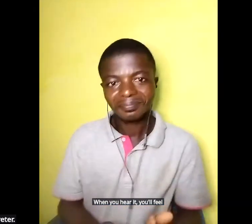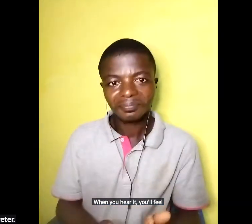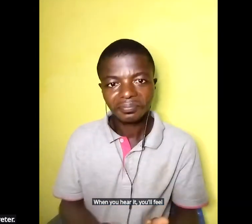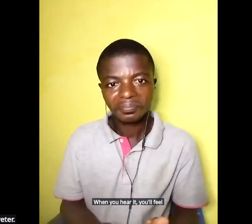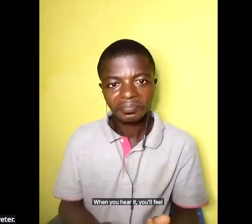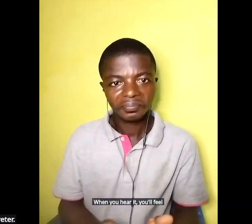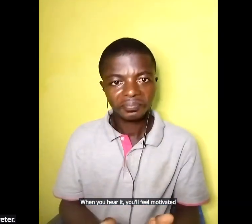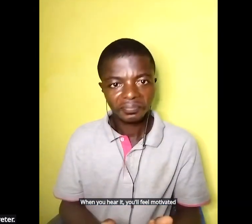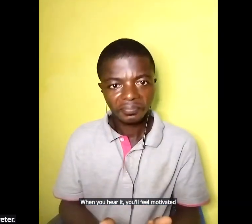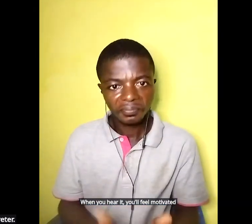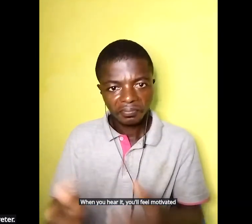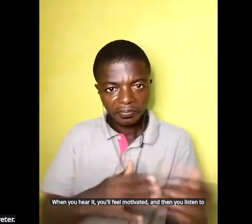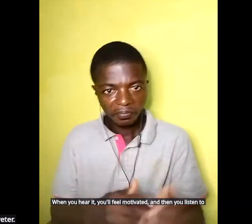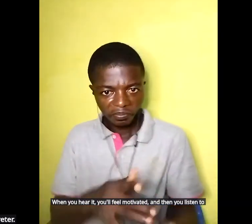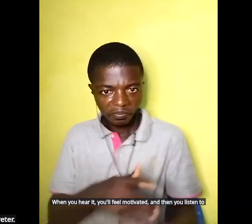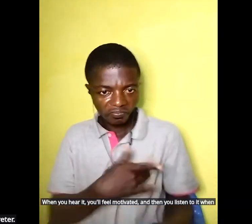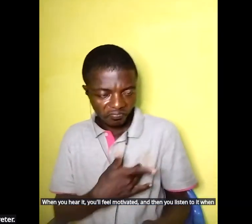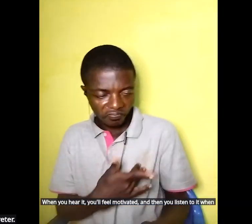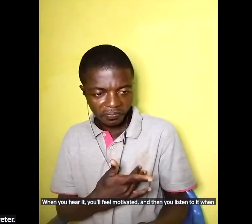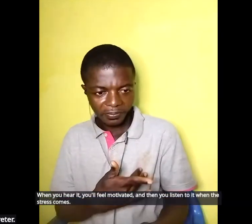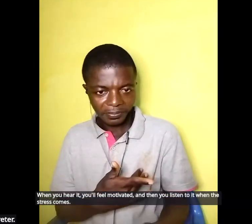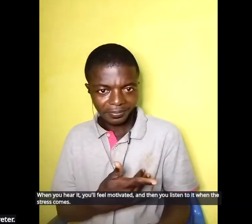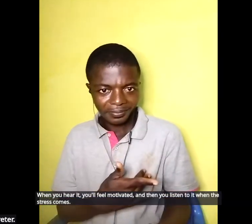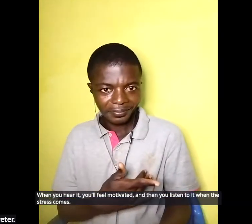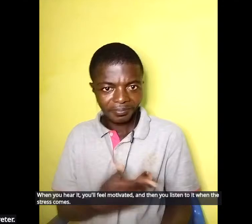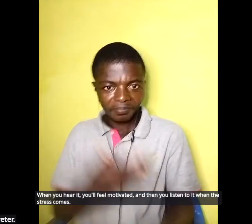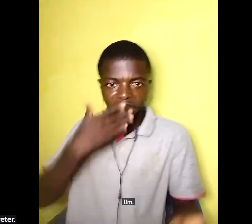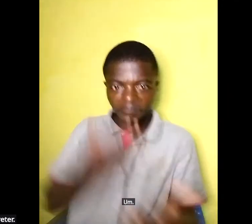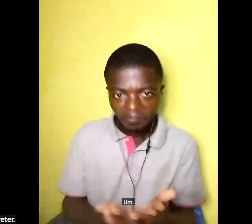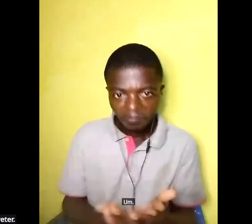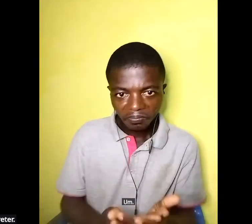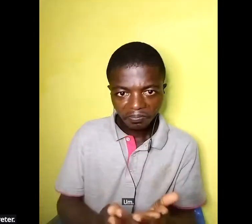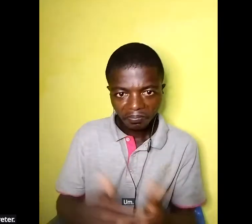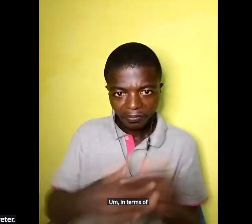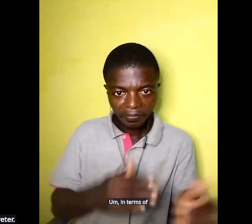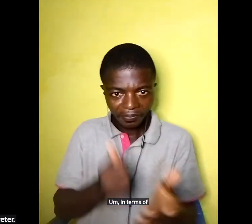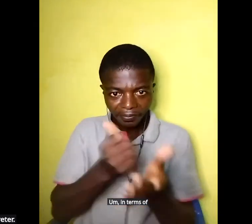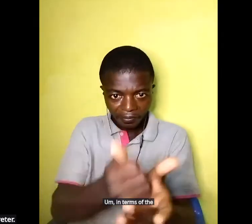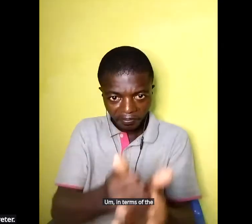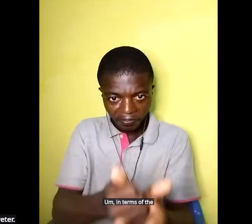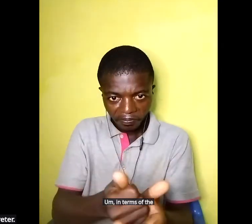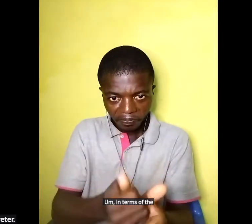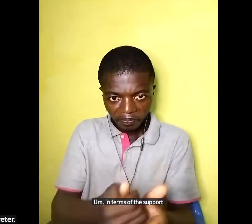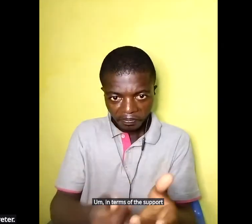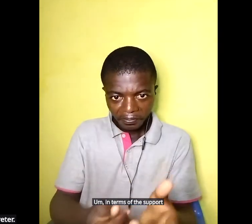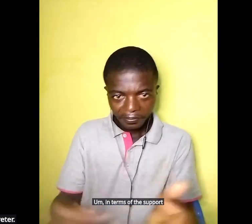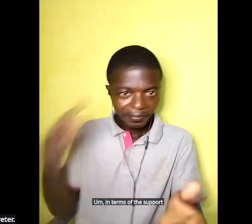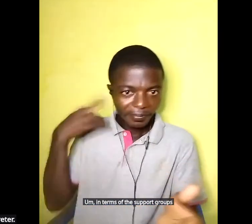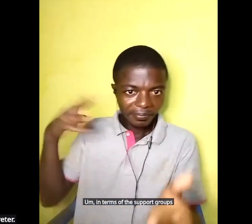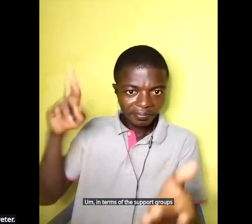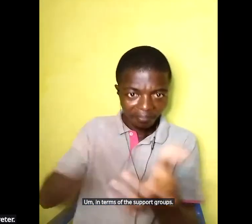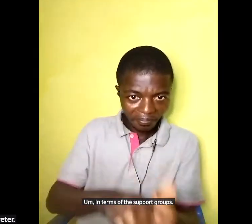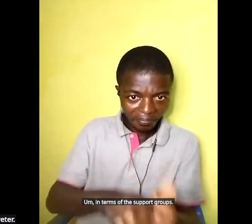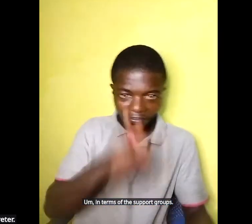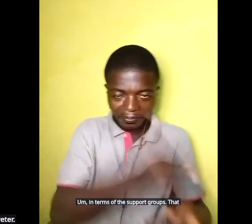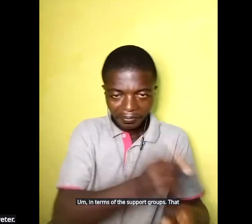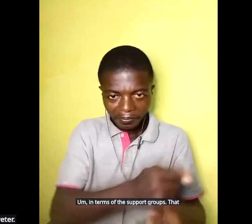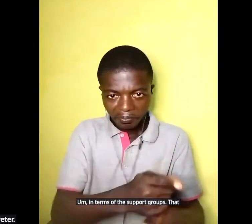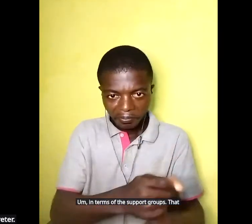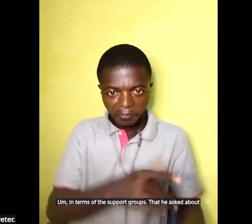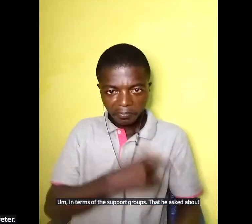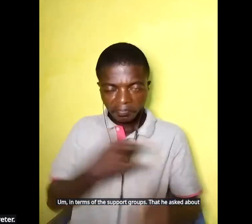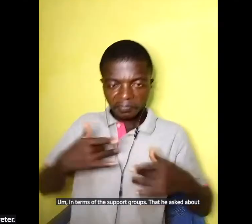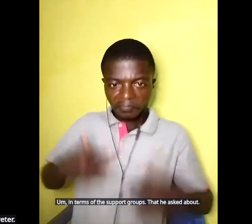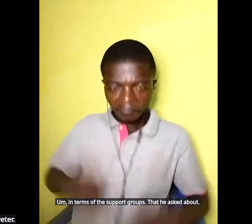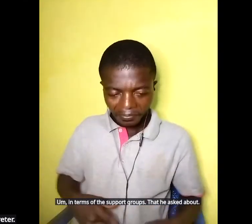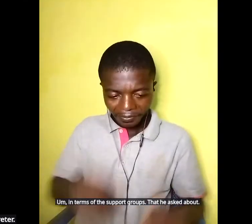motivated. And then you listen to it when the stress comes. In terms of the support groups that he asked